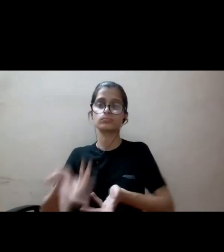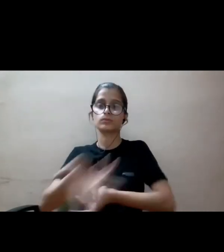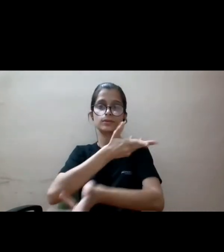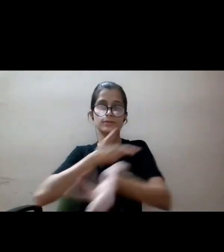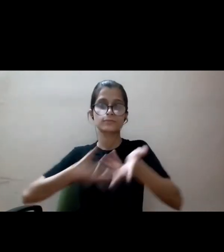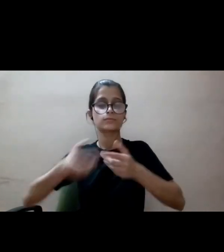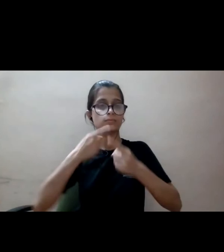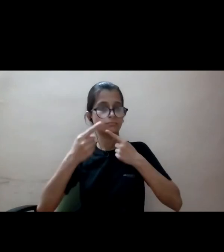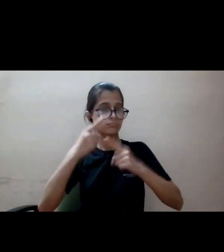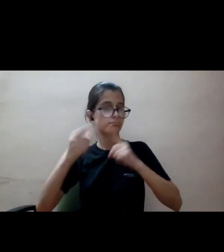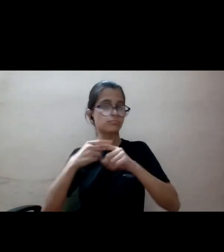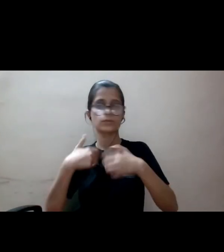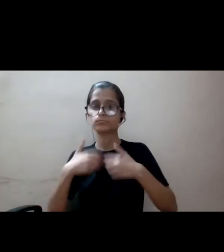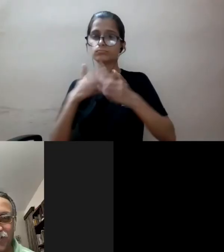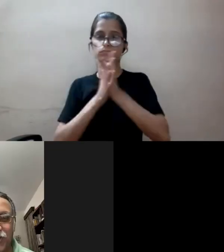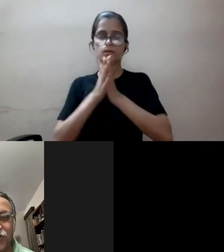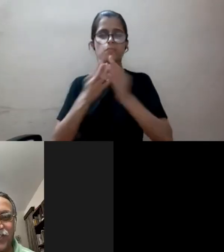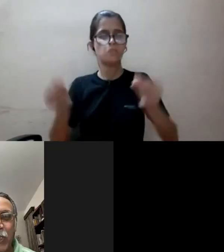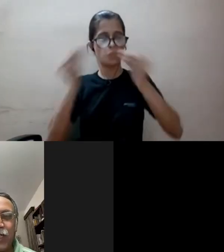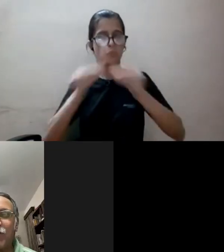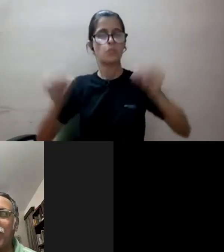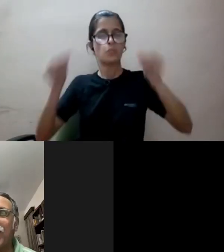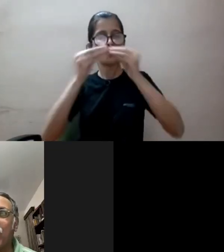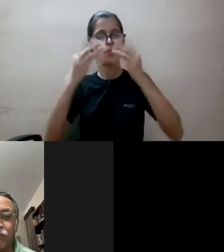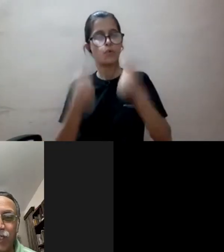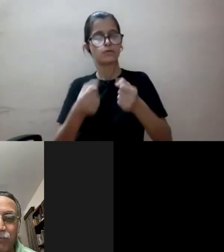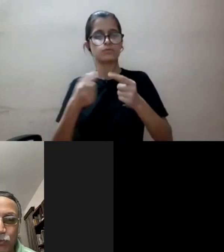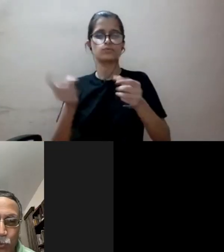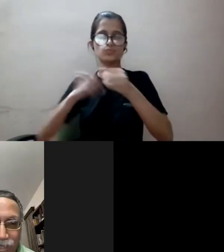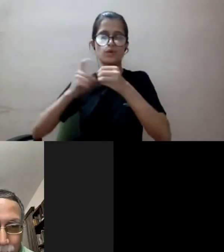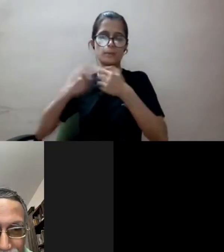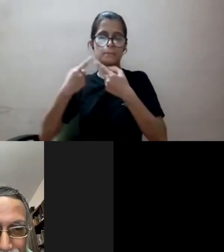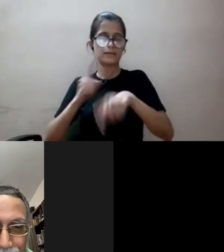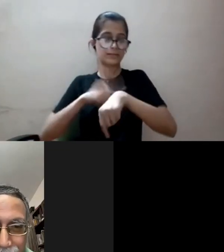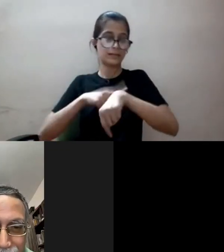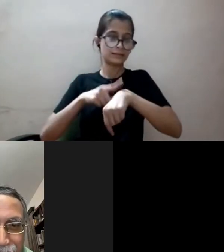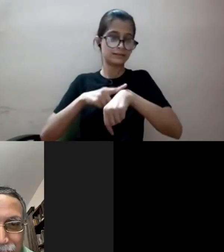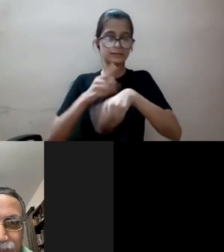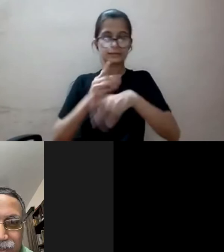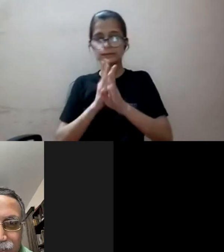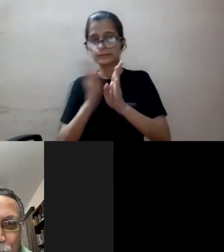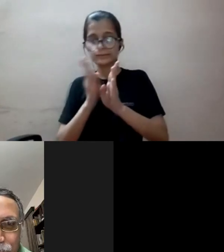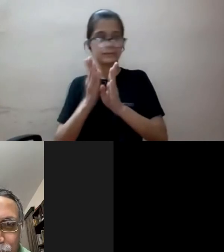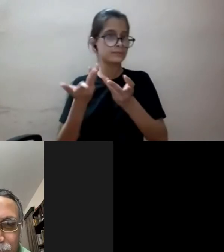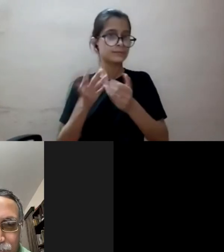is so interesting that more and more people want to join the discussion, but we're running out of time. So very quickly, Shampa.